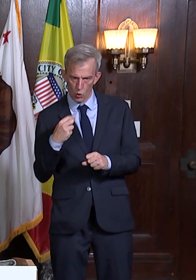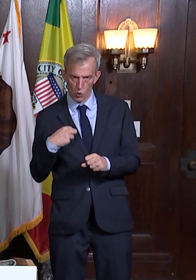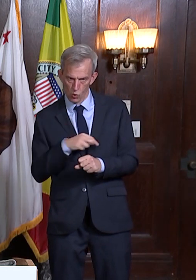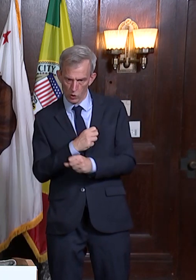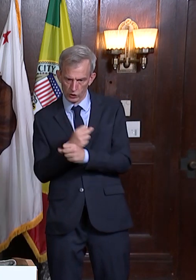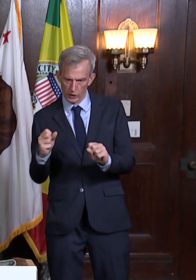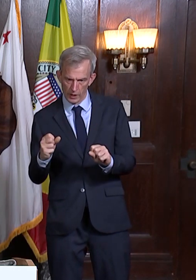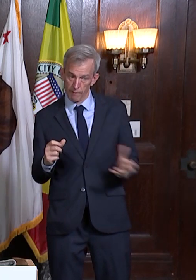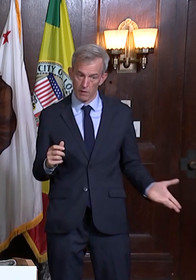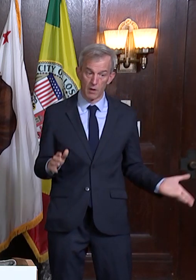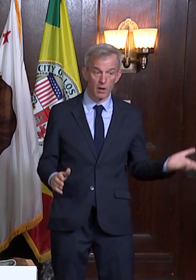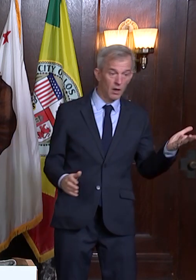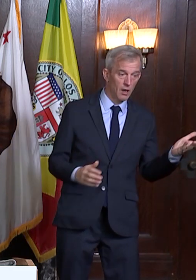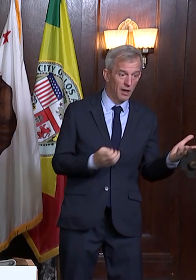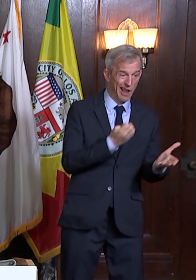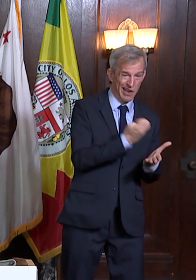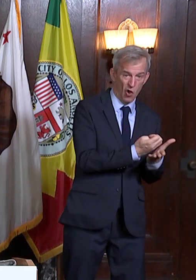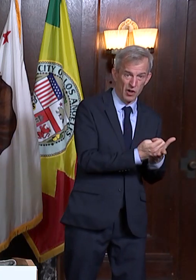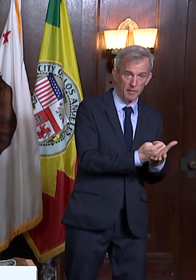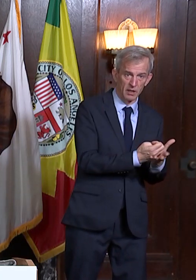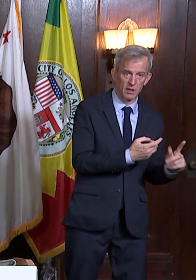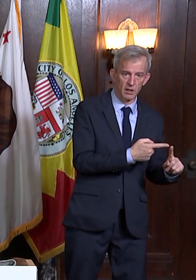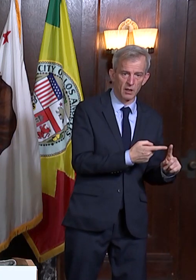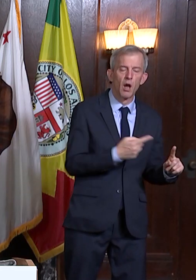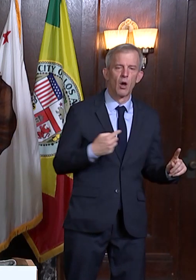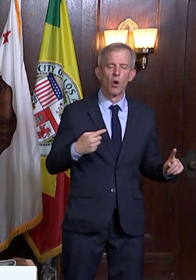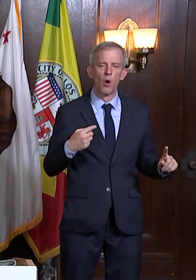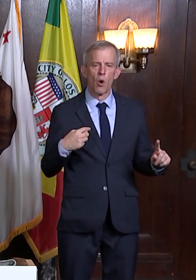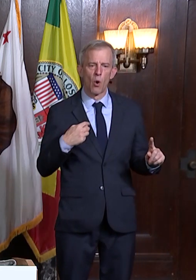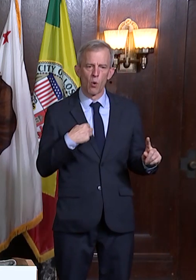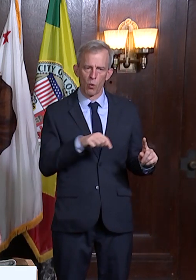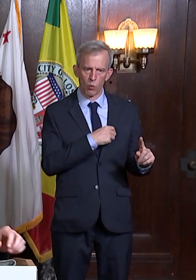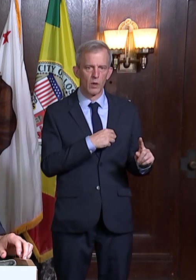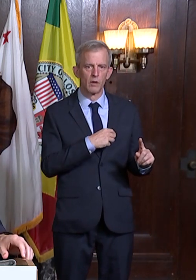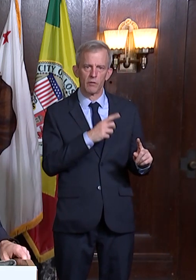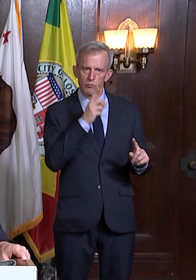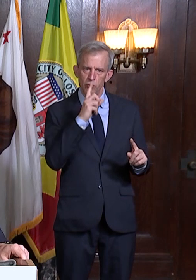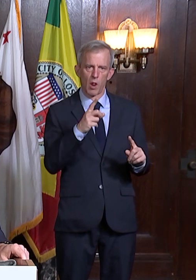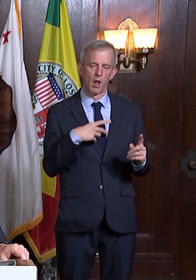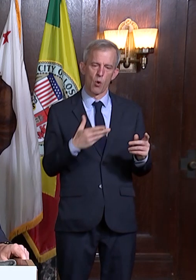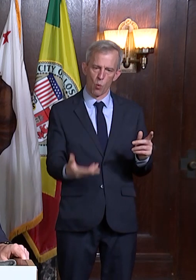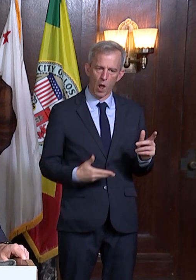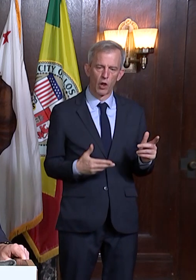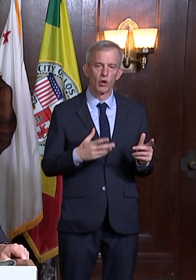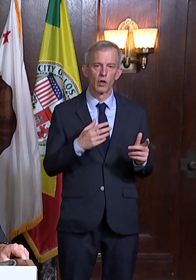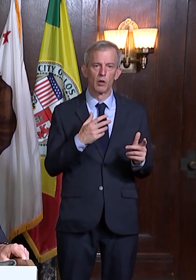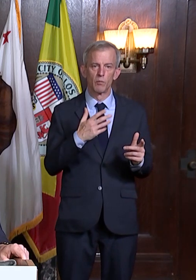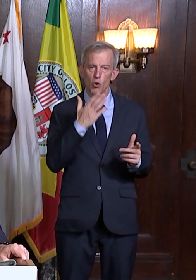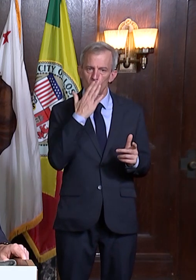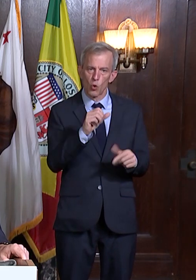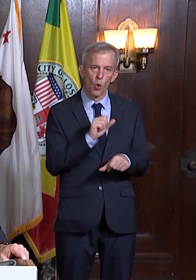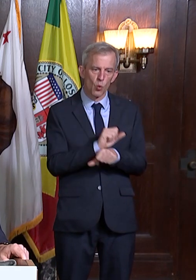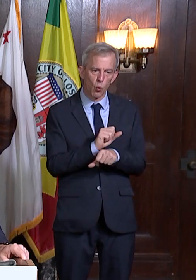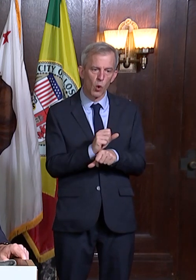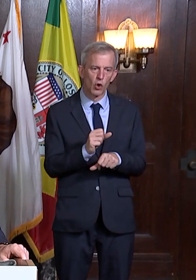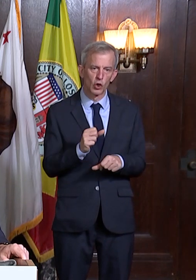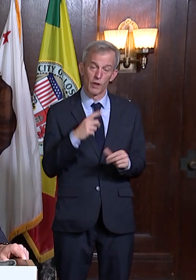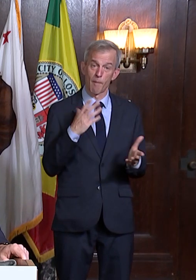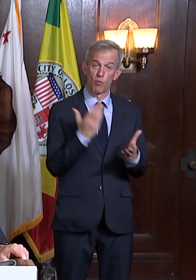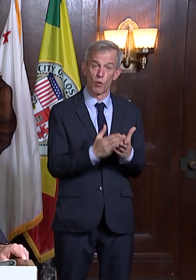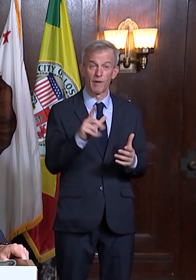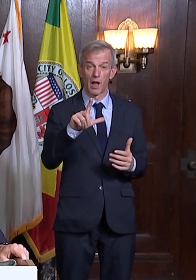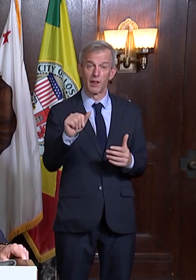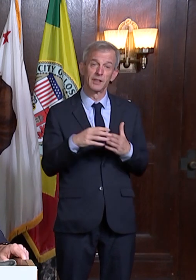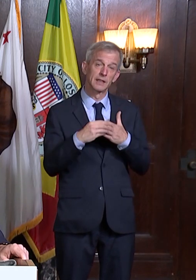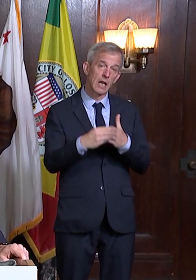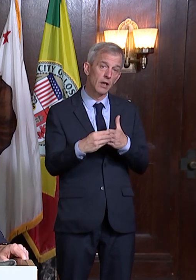have welcomed the good work that we have done here that has shown recently an analysis by Bloomberg Business Week that Los Angeles is